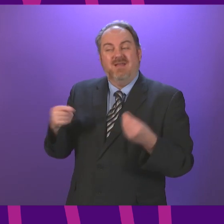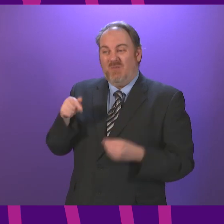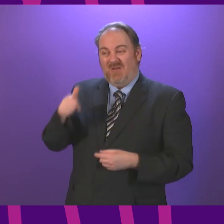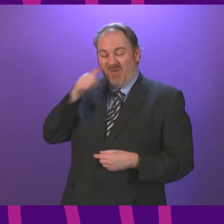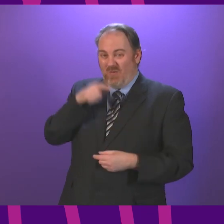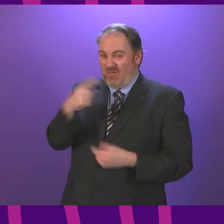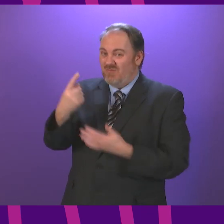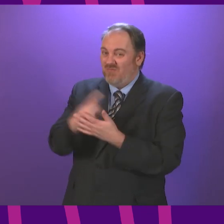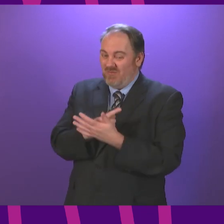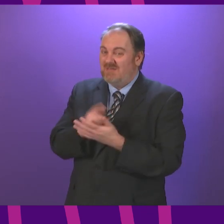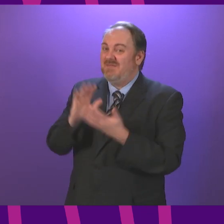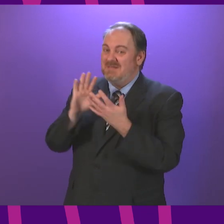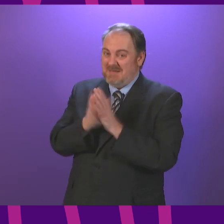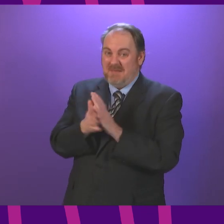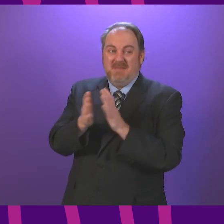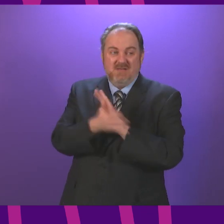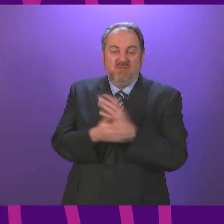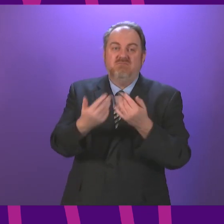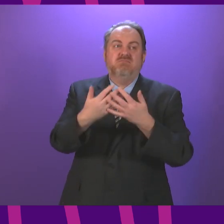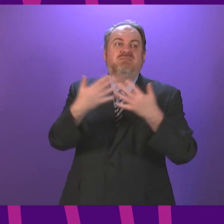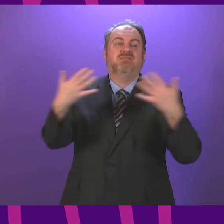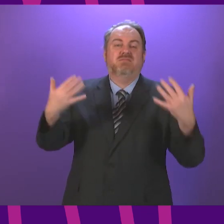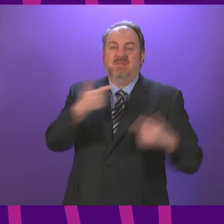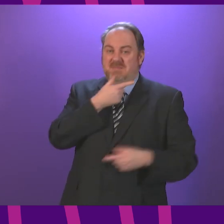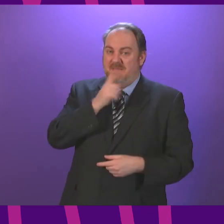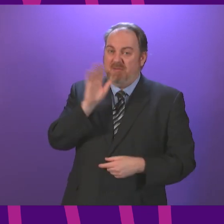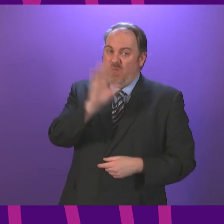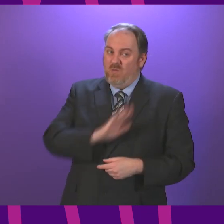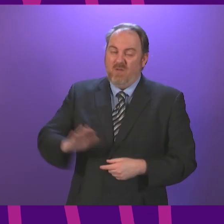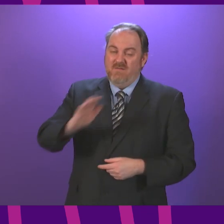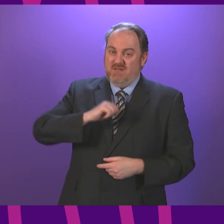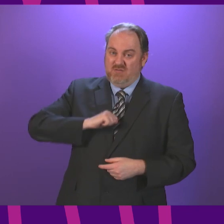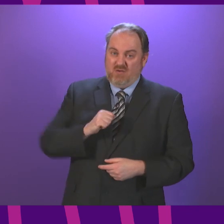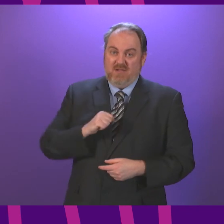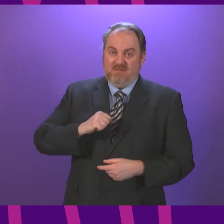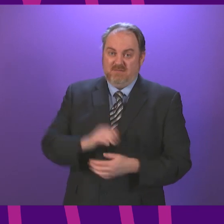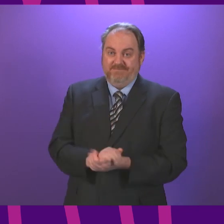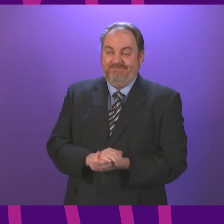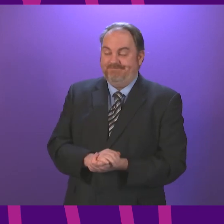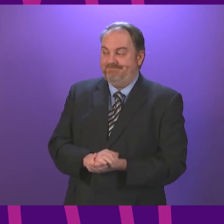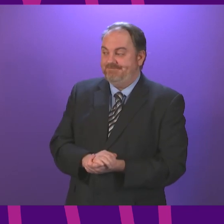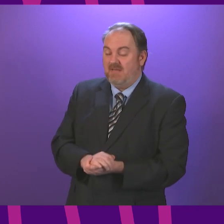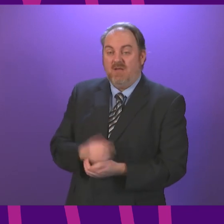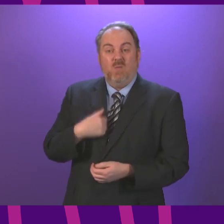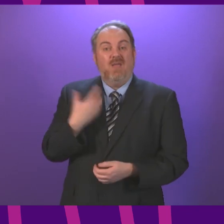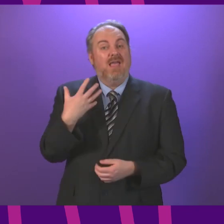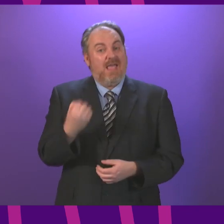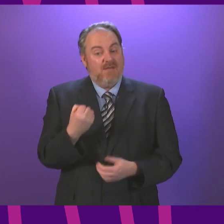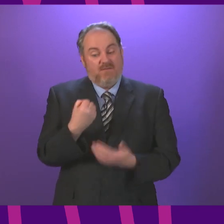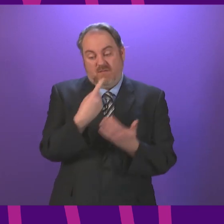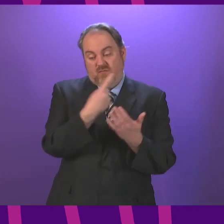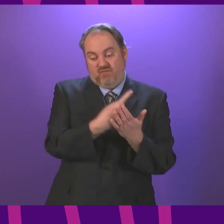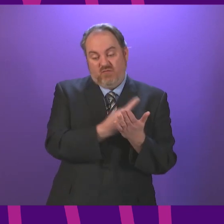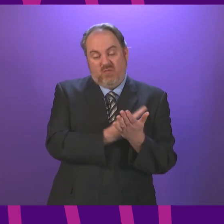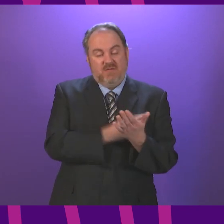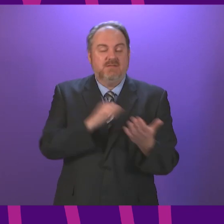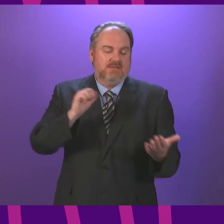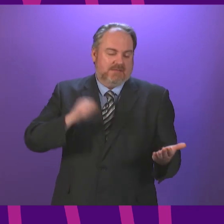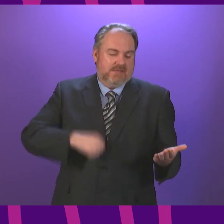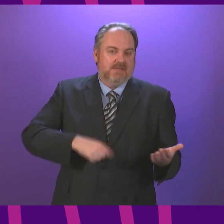causing in communities up and down Scotland? First Minister. While restrictions are in place, have been supporting local